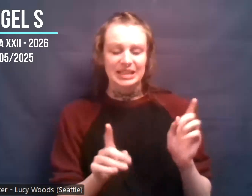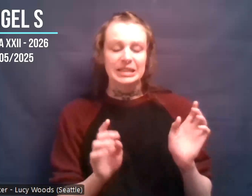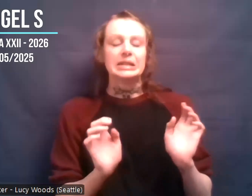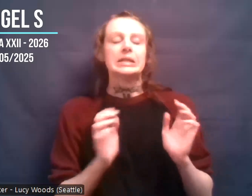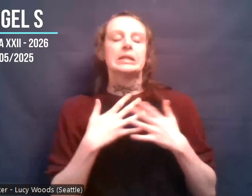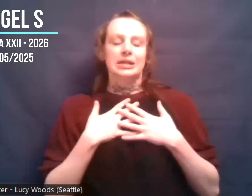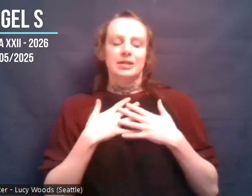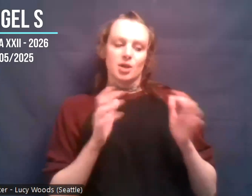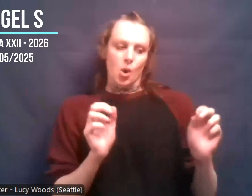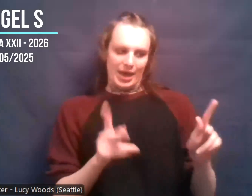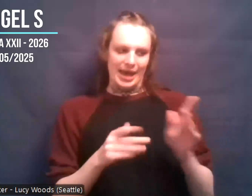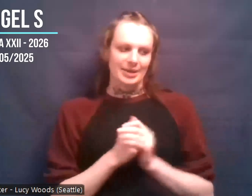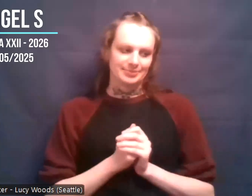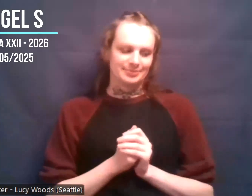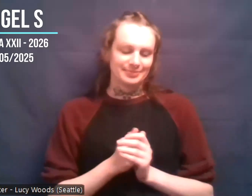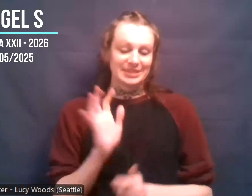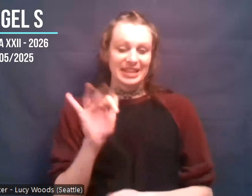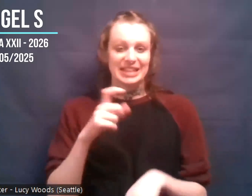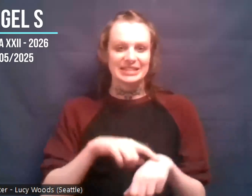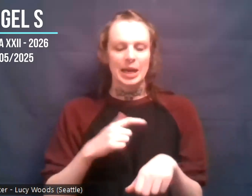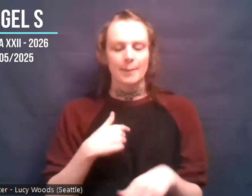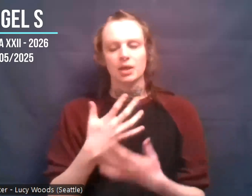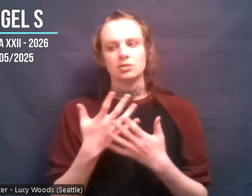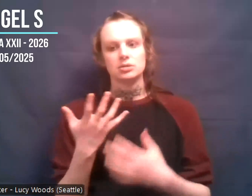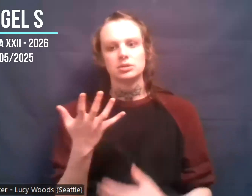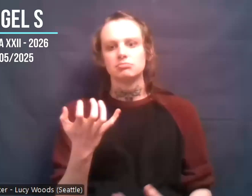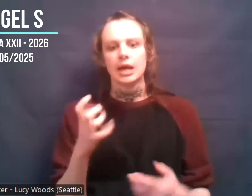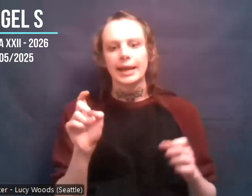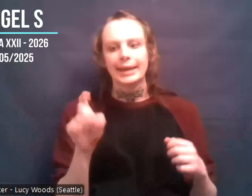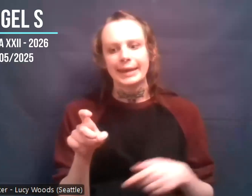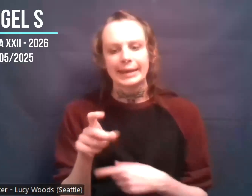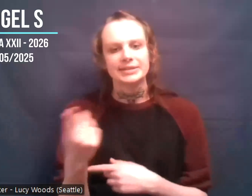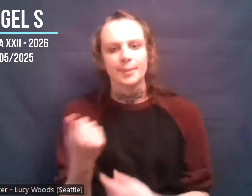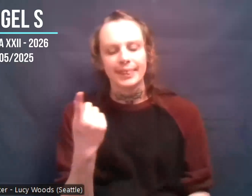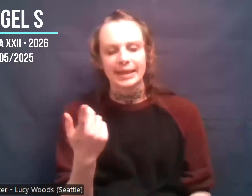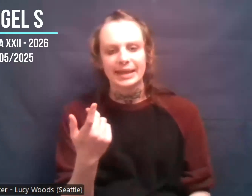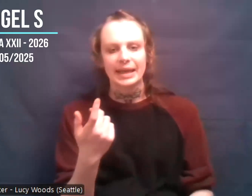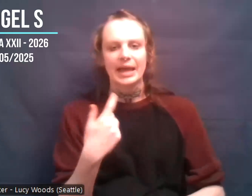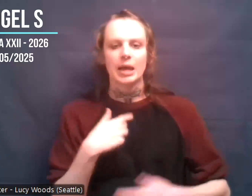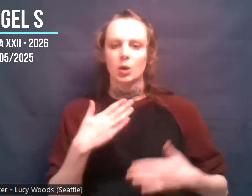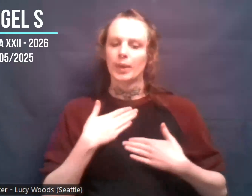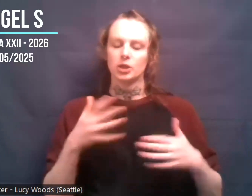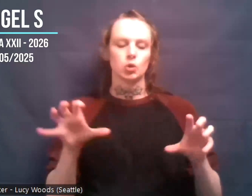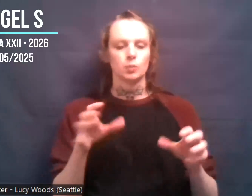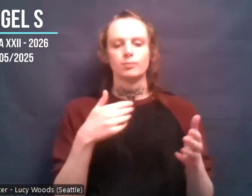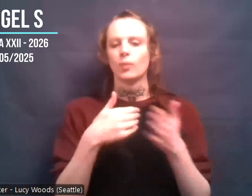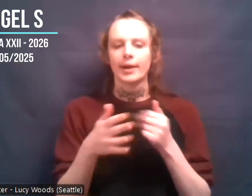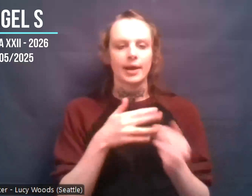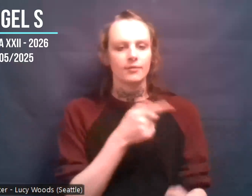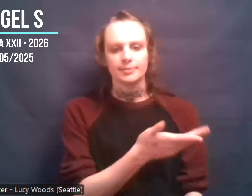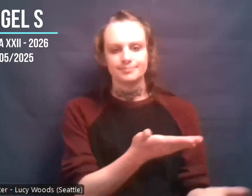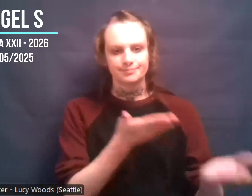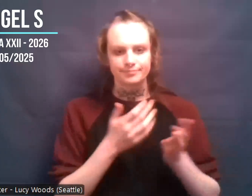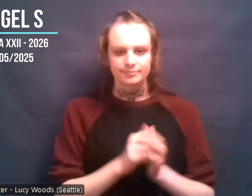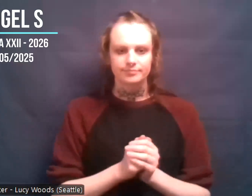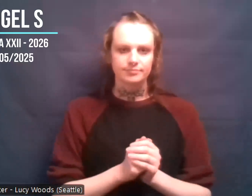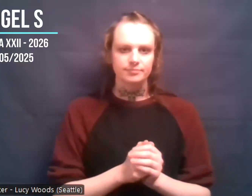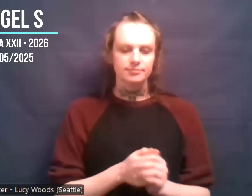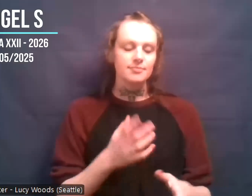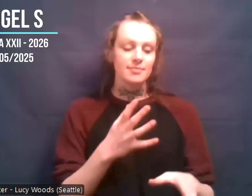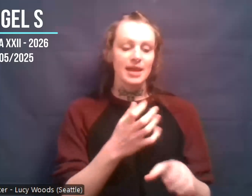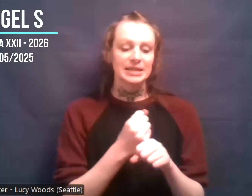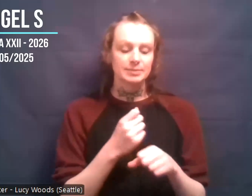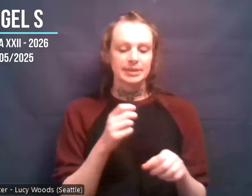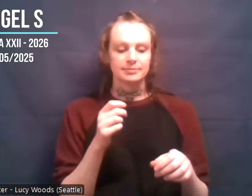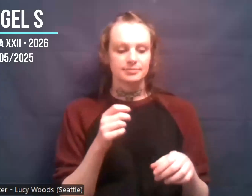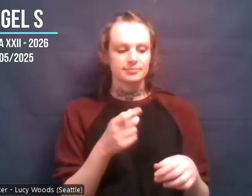desperate and I was willing to do anything I was asked to do. They asked me to get a sponsor. They suggested I get a sponsor. There was another gay dude in the